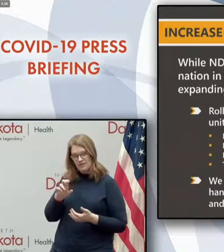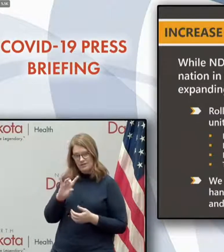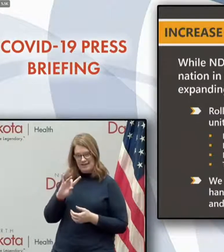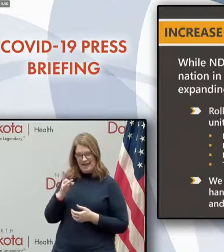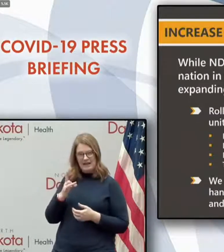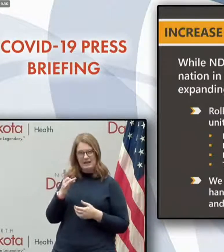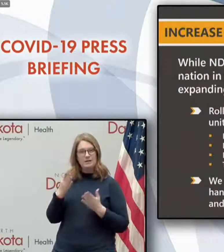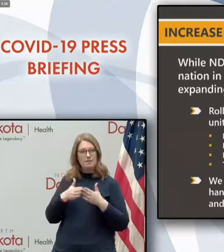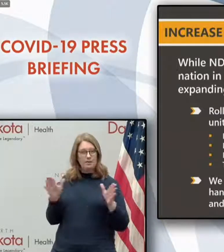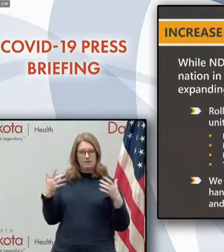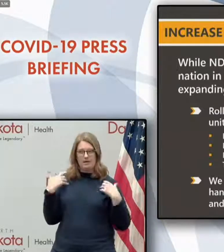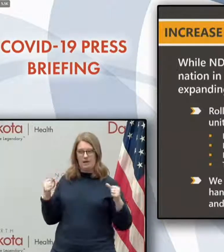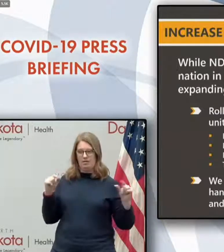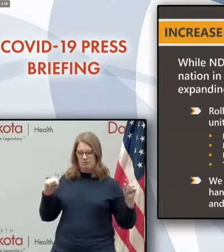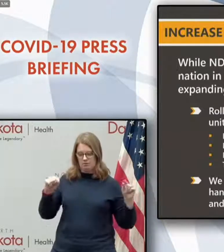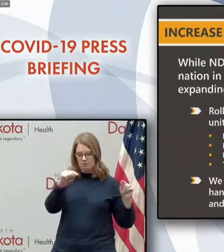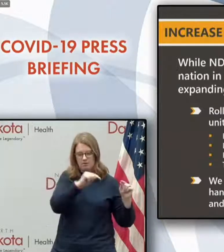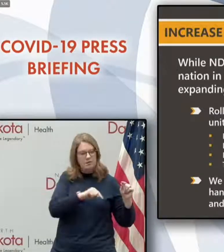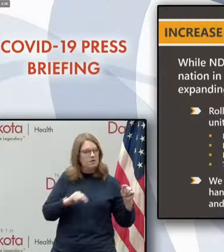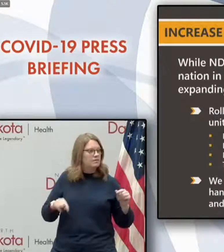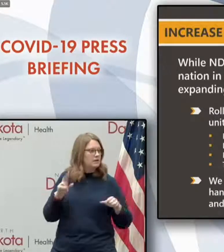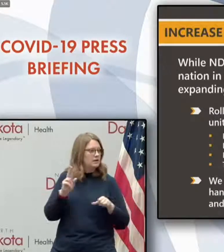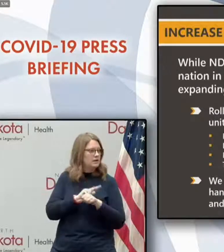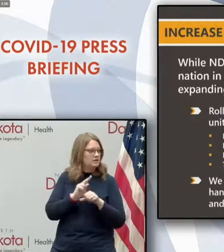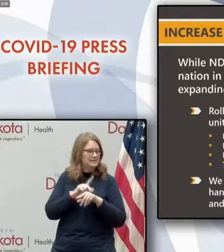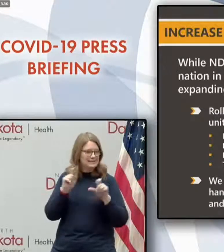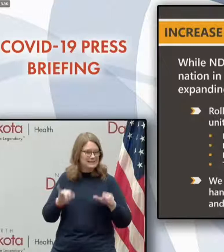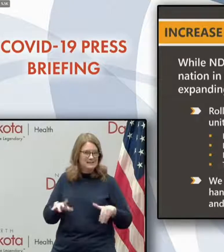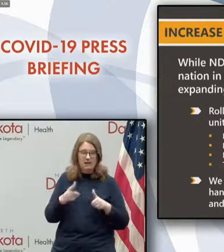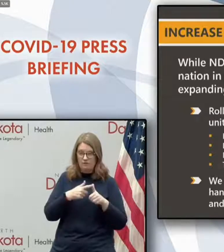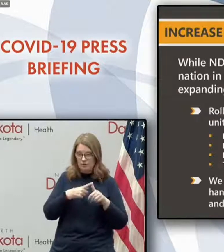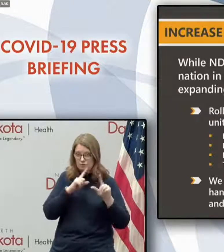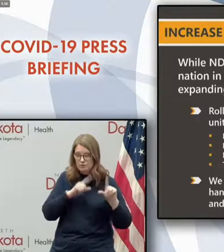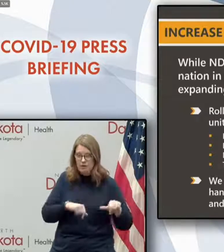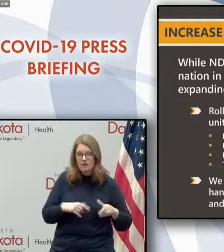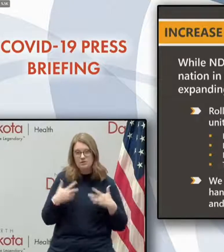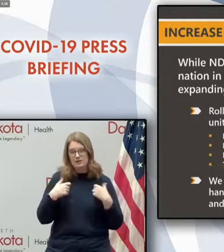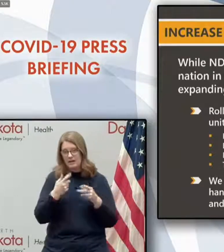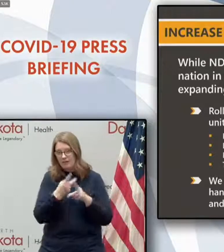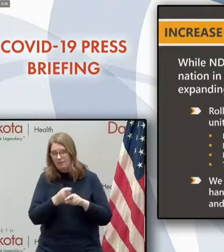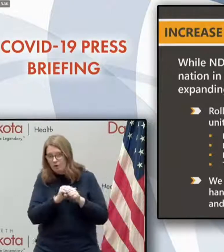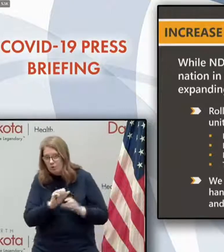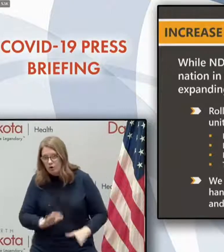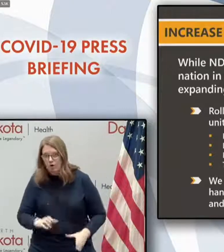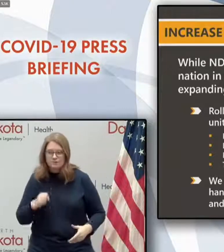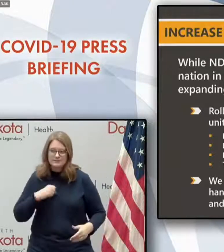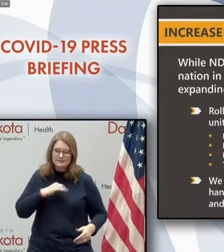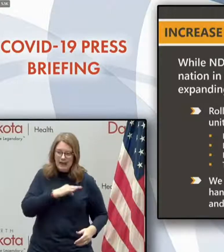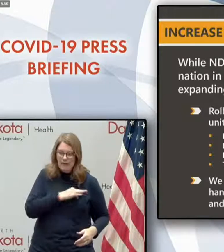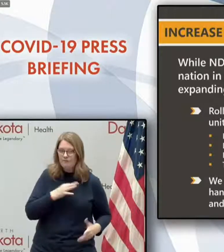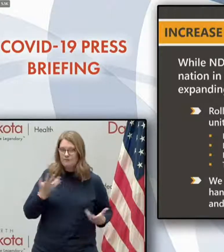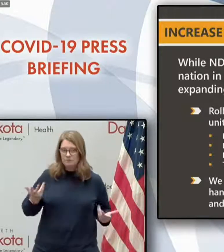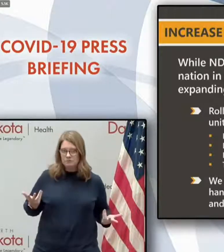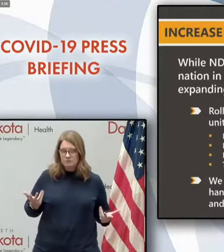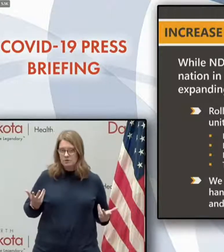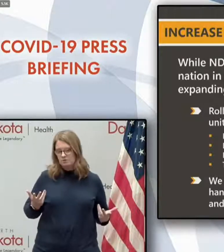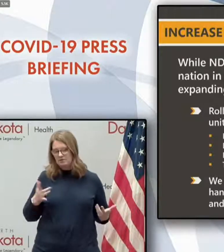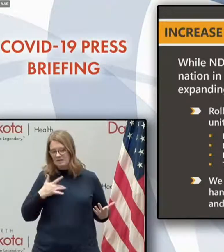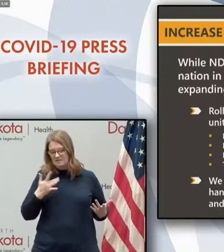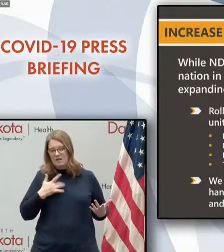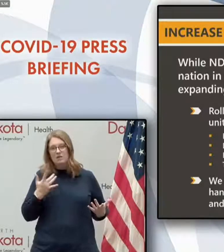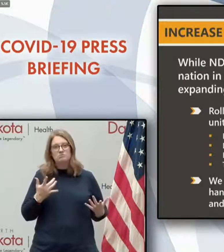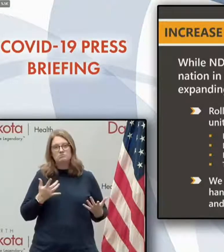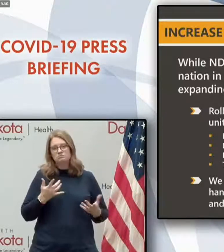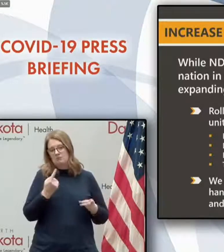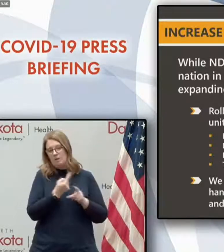health, and they can be used for testing first responders, healthcare workers, staff, and whoever else, and they deem, who they